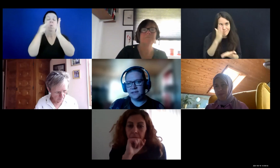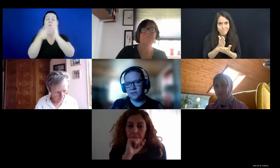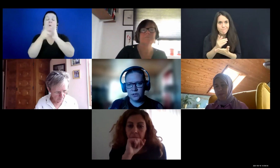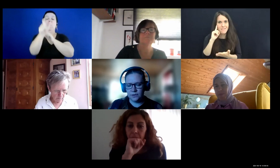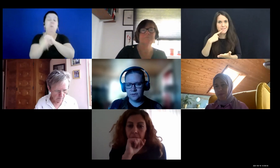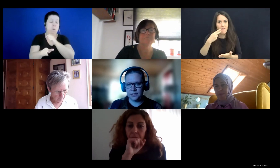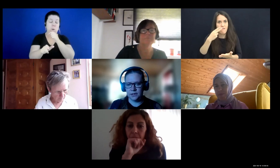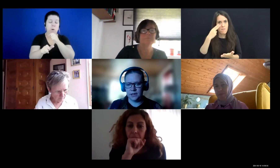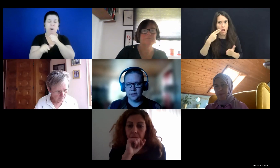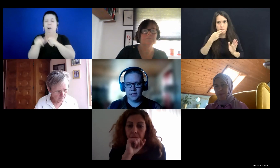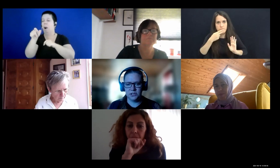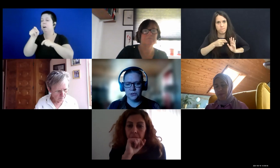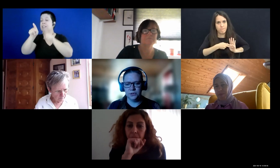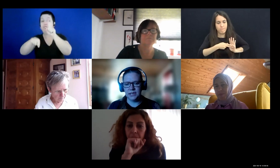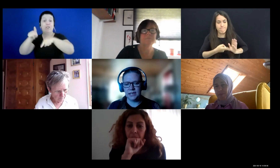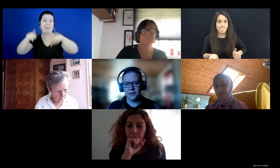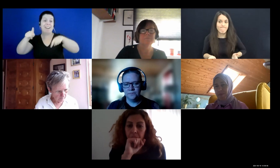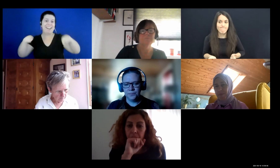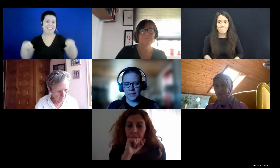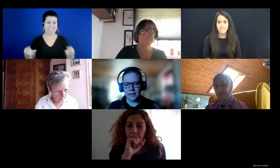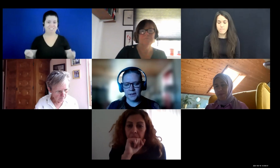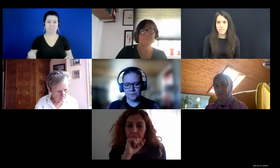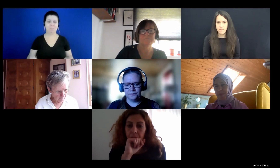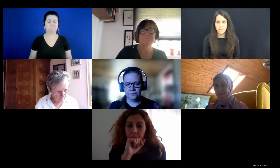that is not restricted, I think, to the